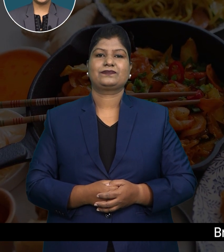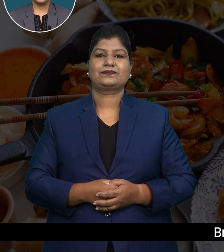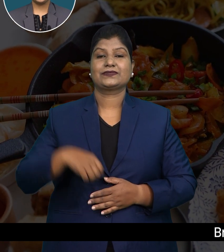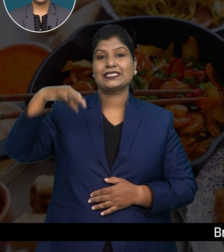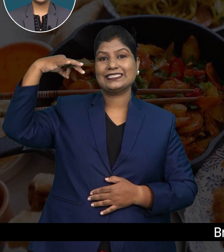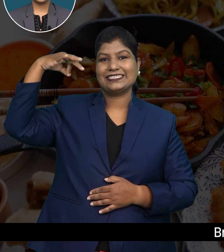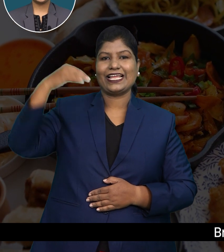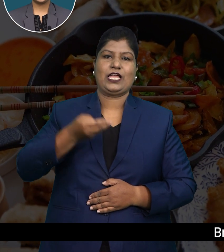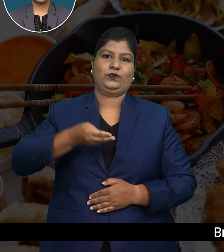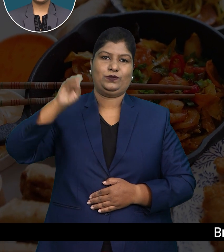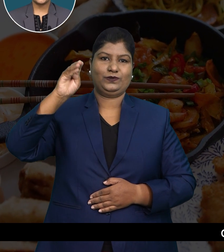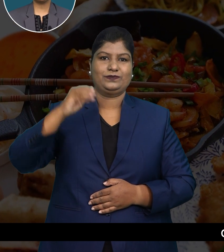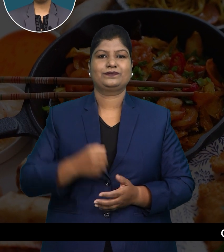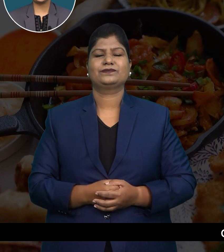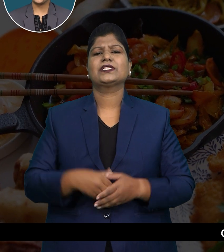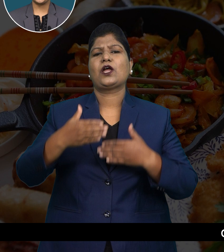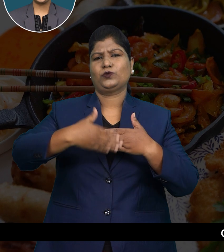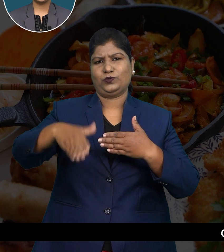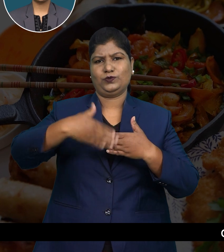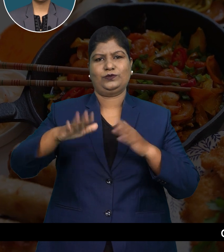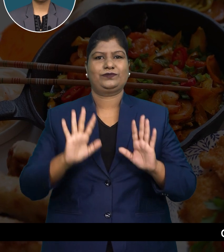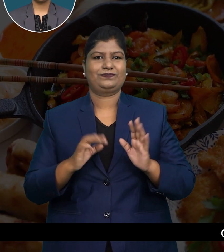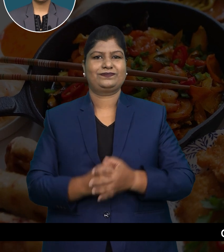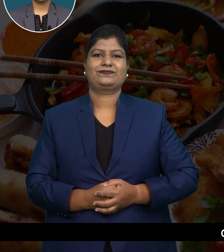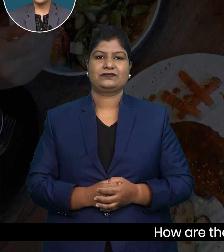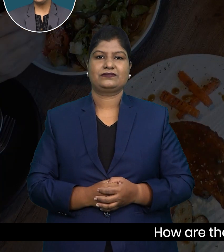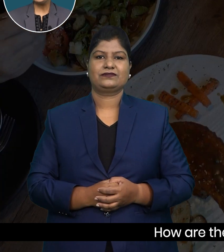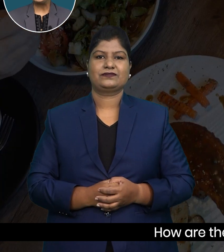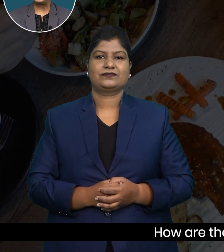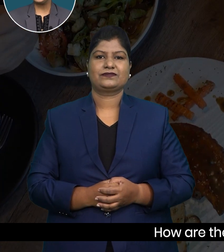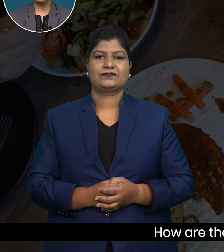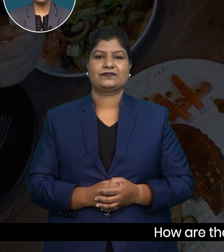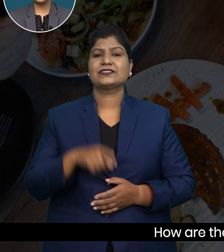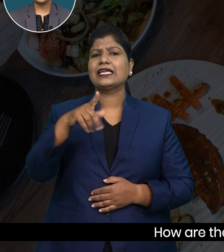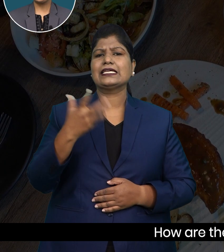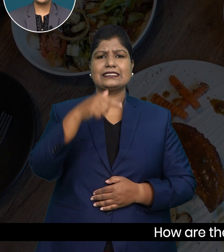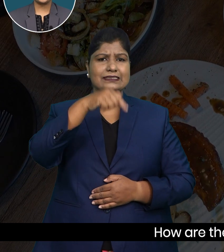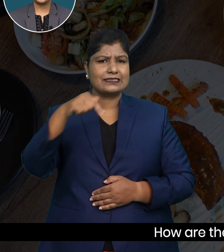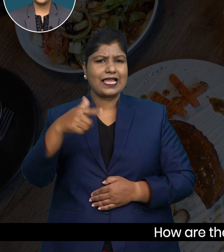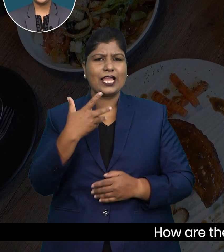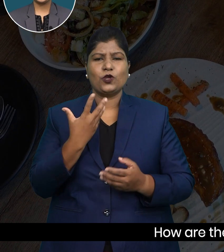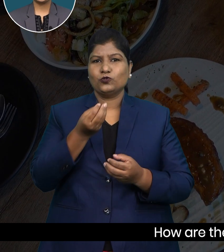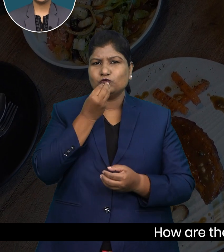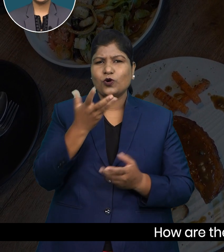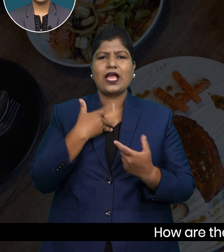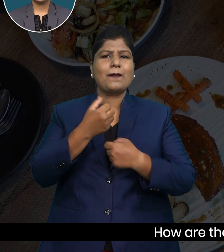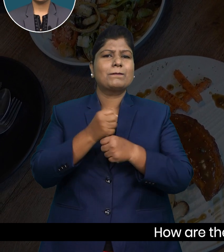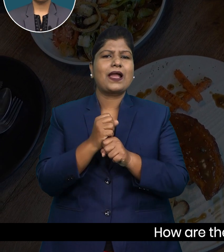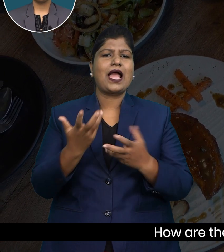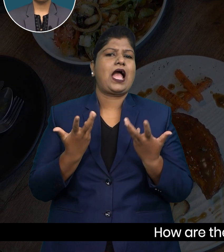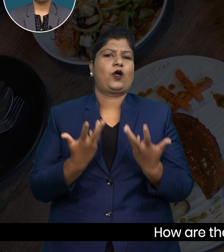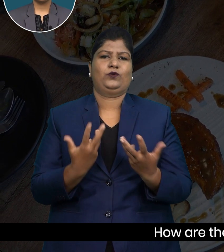brinjal curry, and so on. How are these foods prepared?